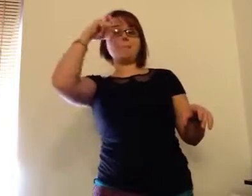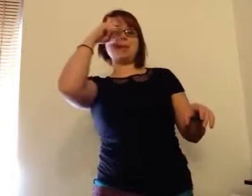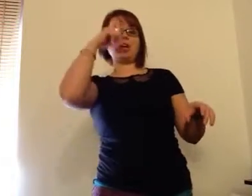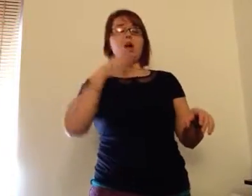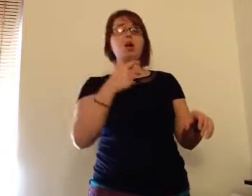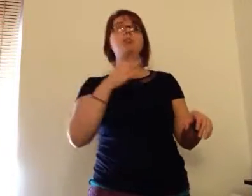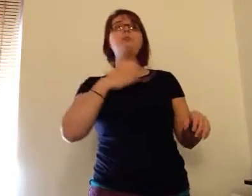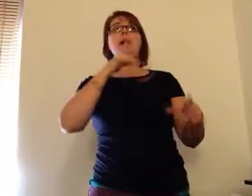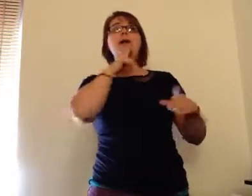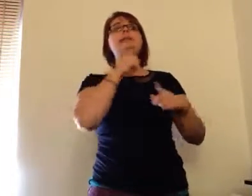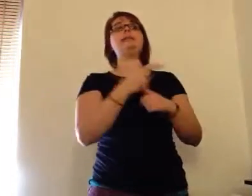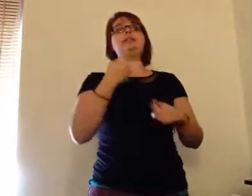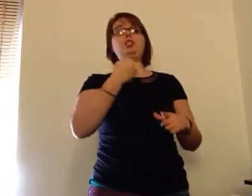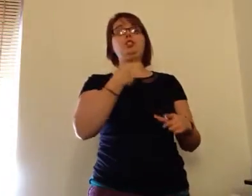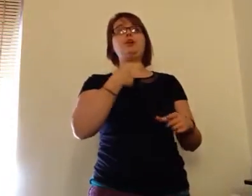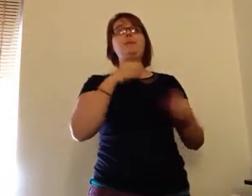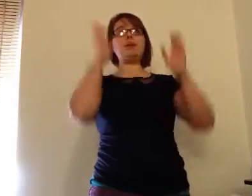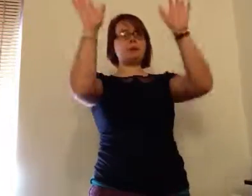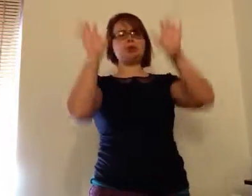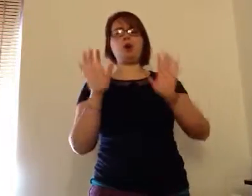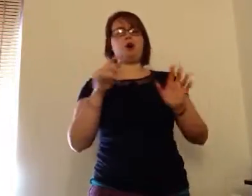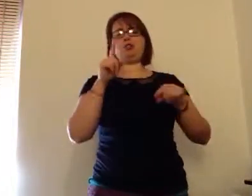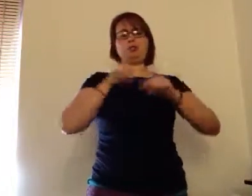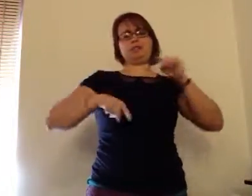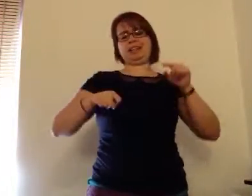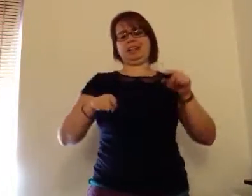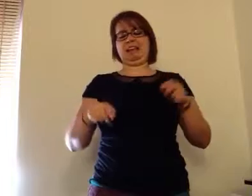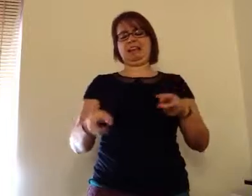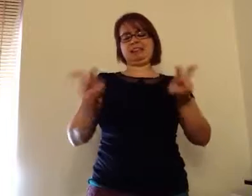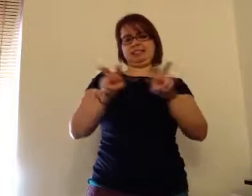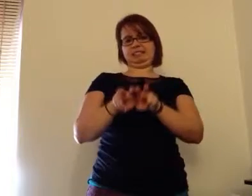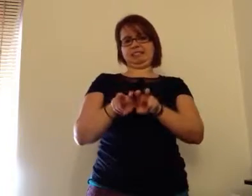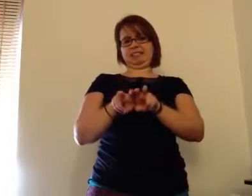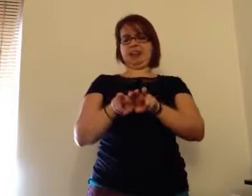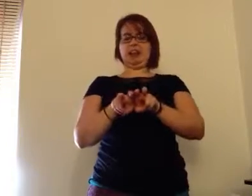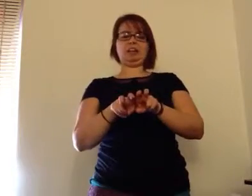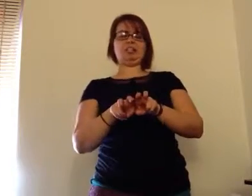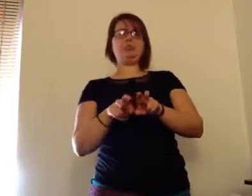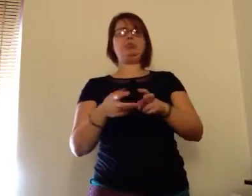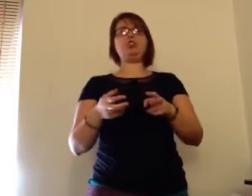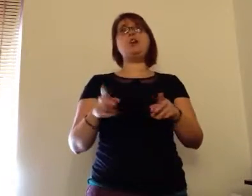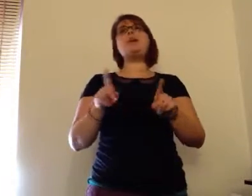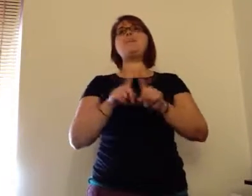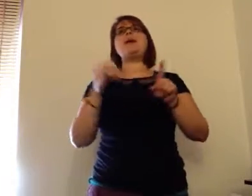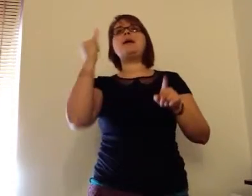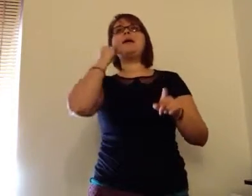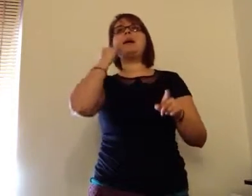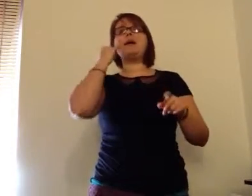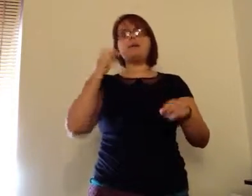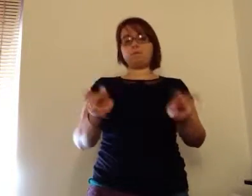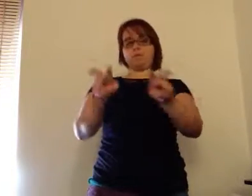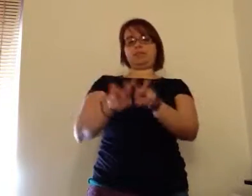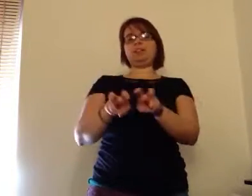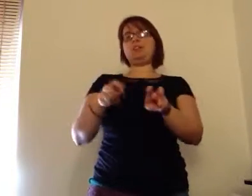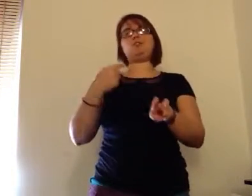next to each other. And plus, if we sat next to each other anyway, I probably would have jabbed her with my elbow and started some